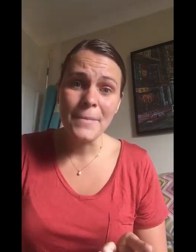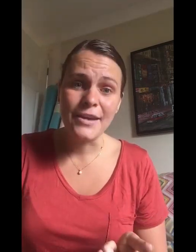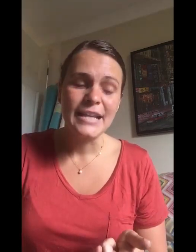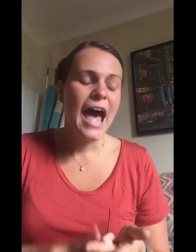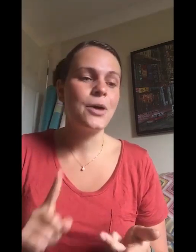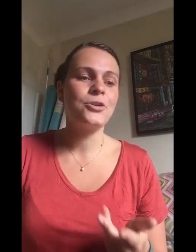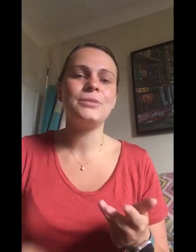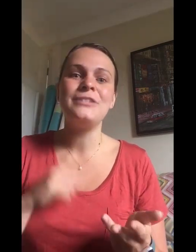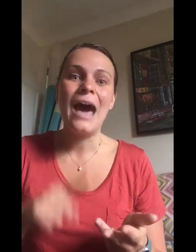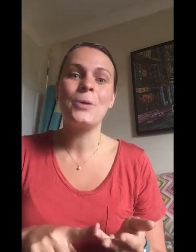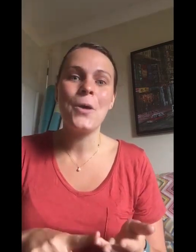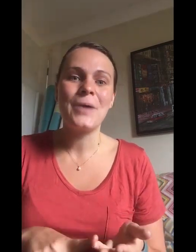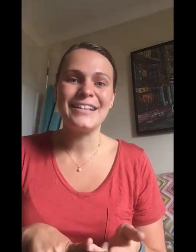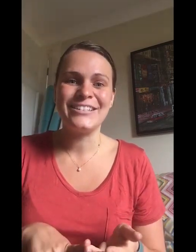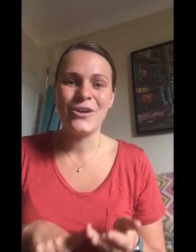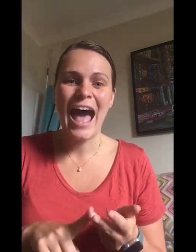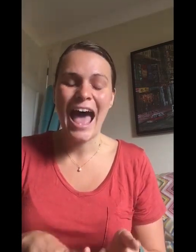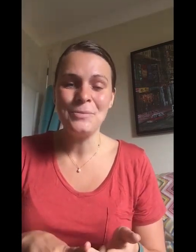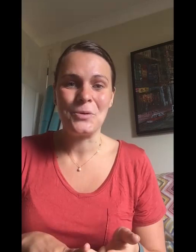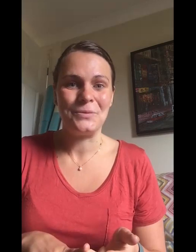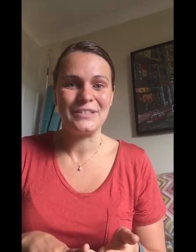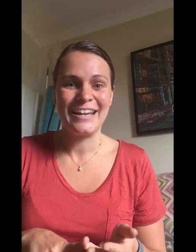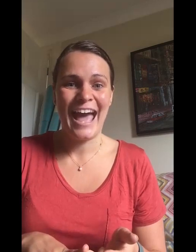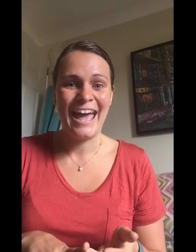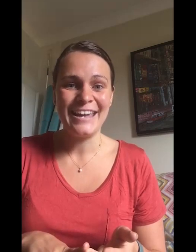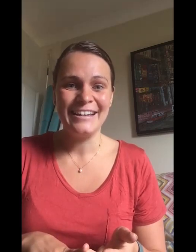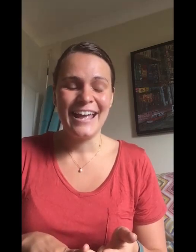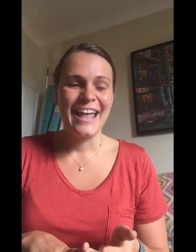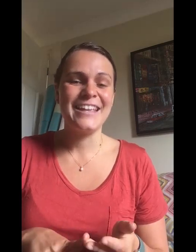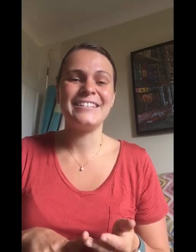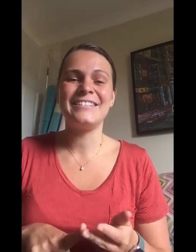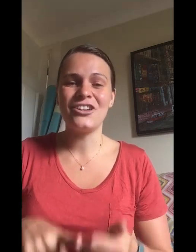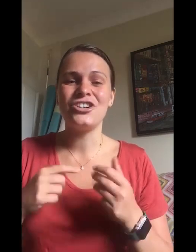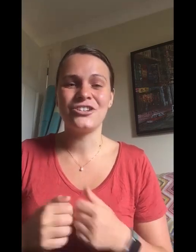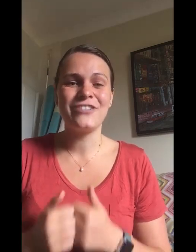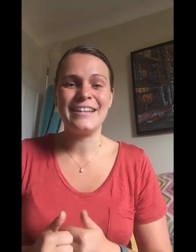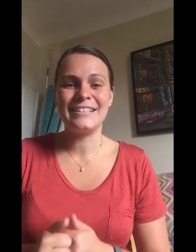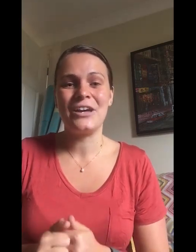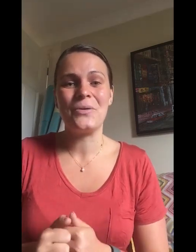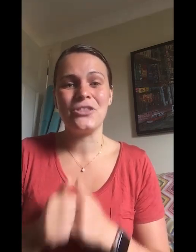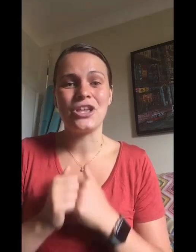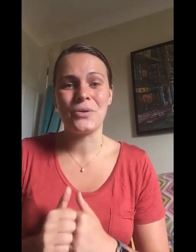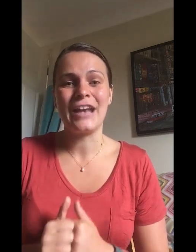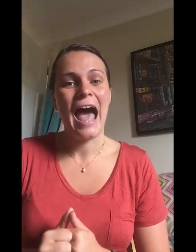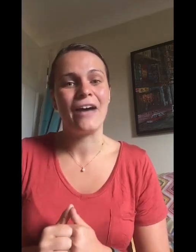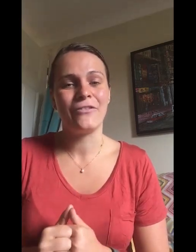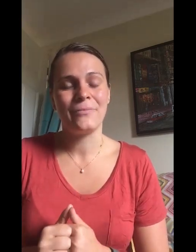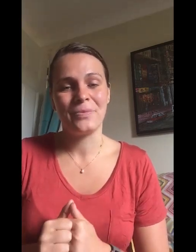numbers. And I want you to now go and practice your animals, okay? And these are such a good, great skill that you can have. And you